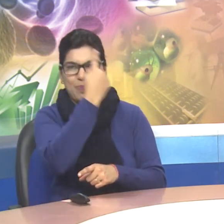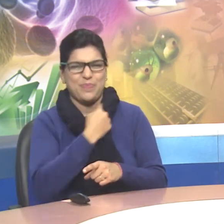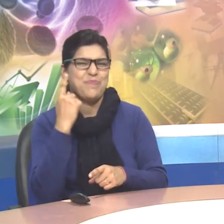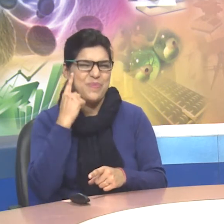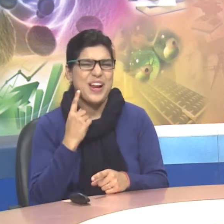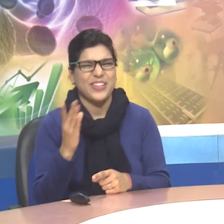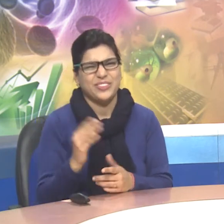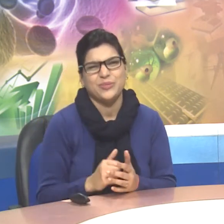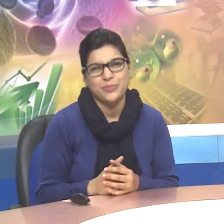How